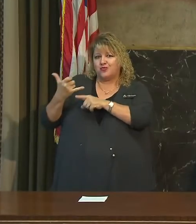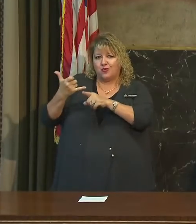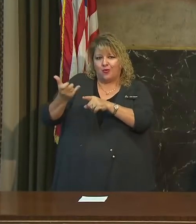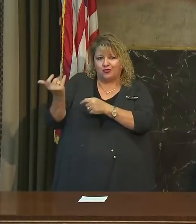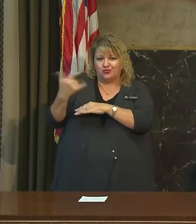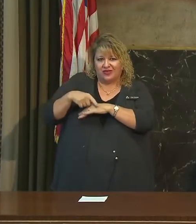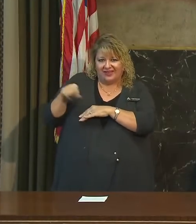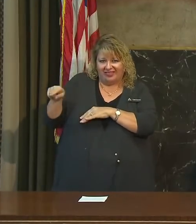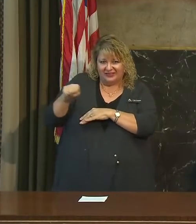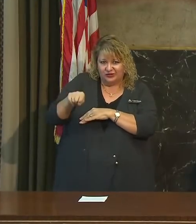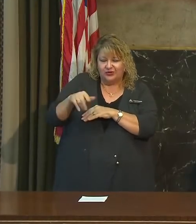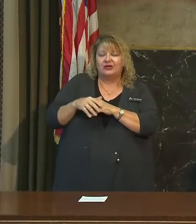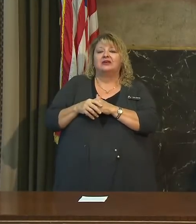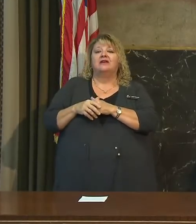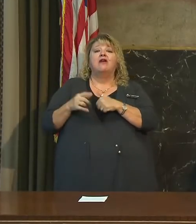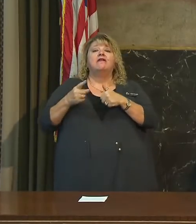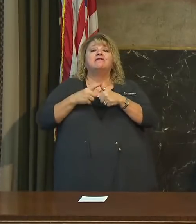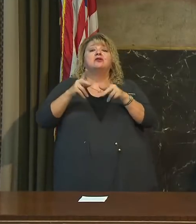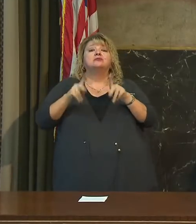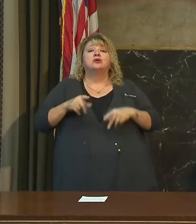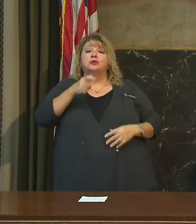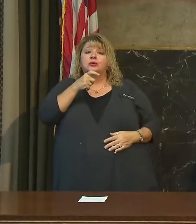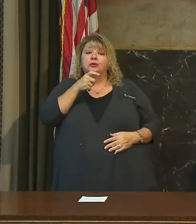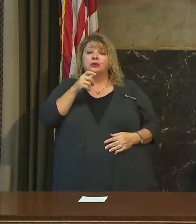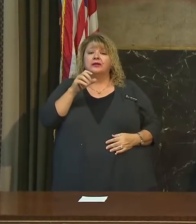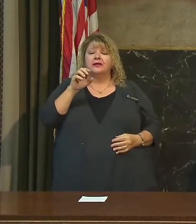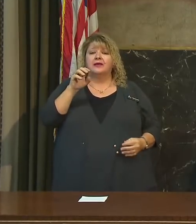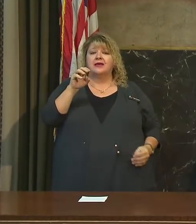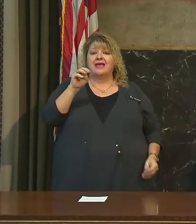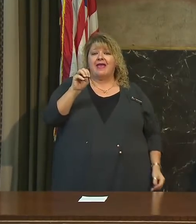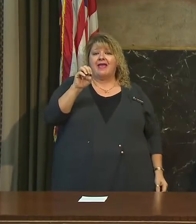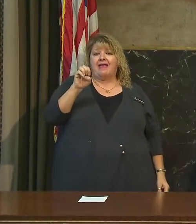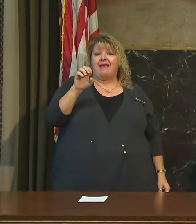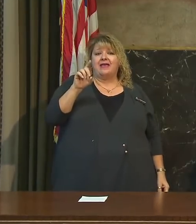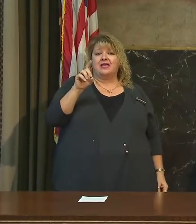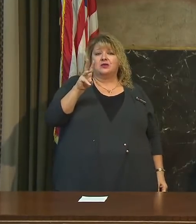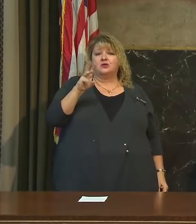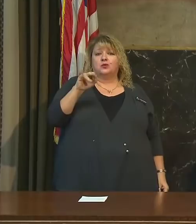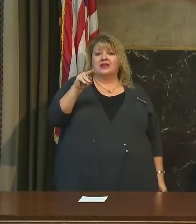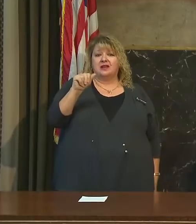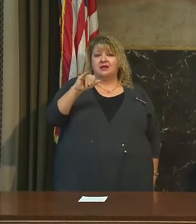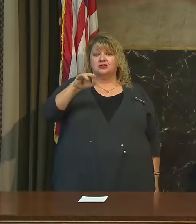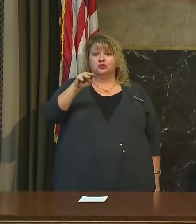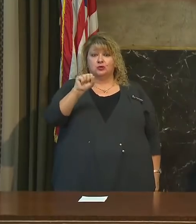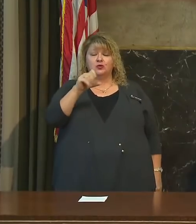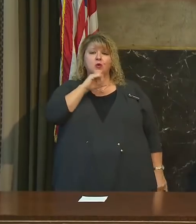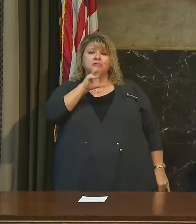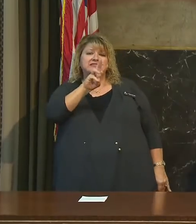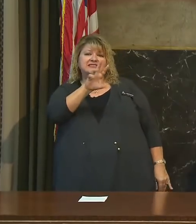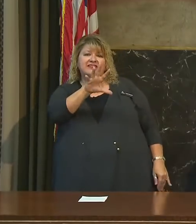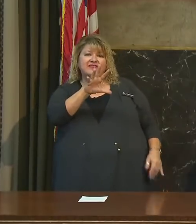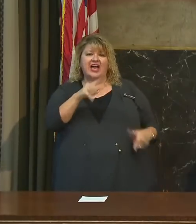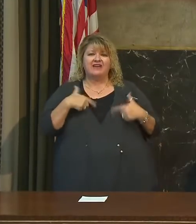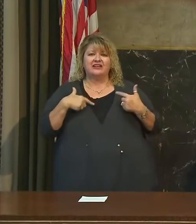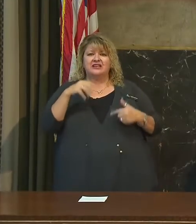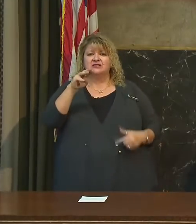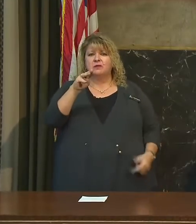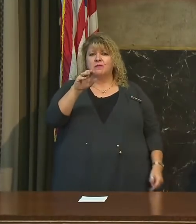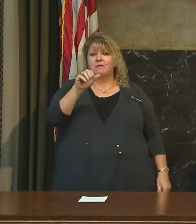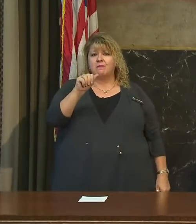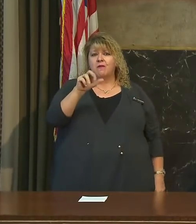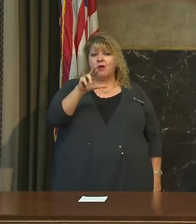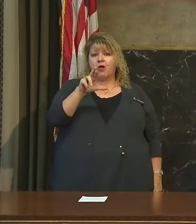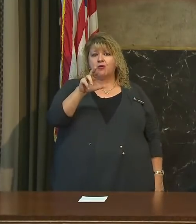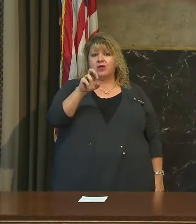today. The first was Miss Edwina Jones, a 65-year-old resident of Marrero, and she won